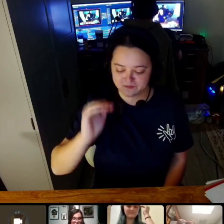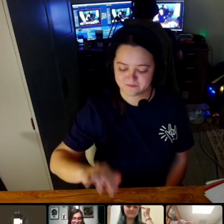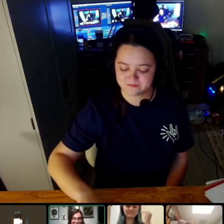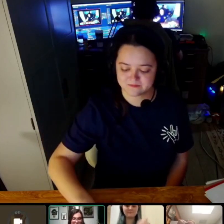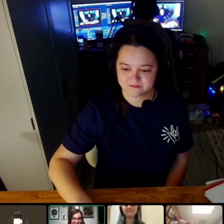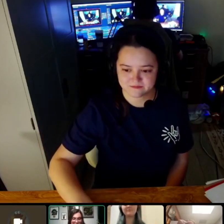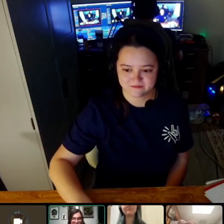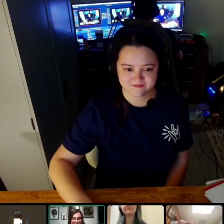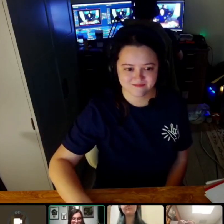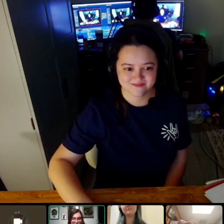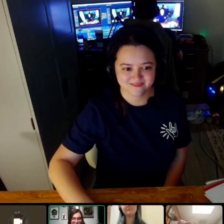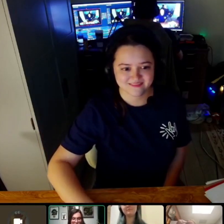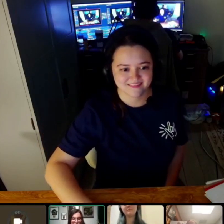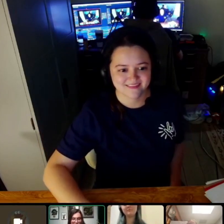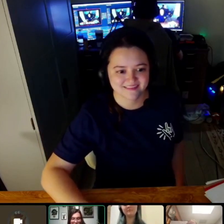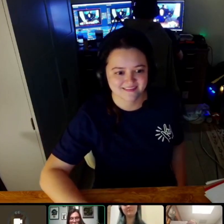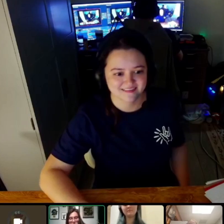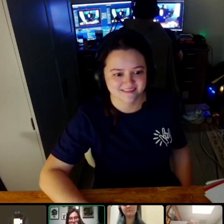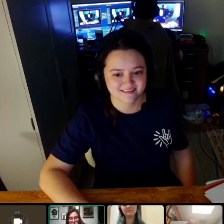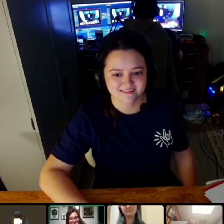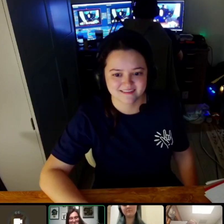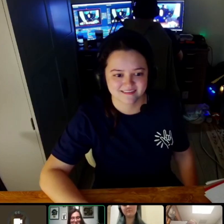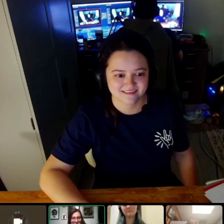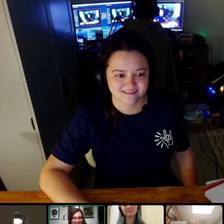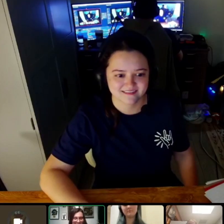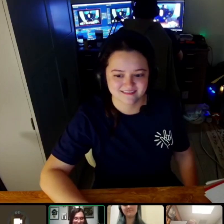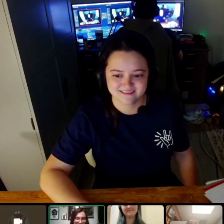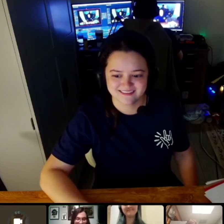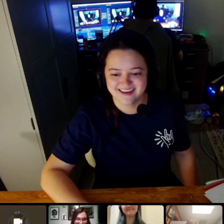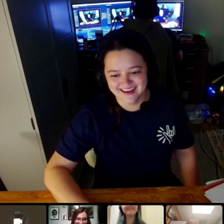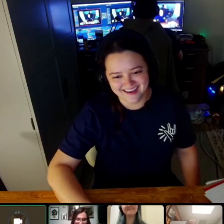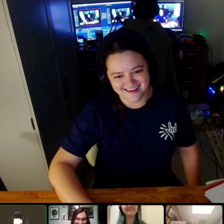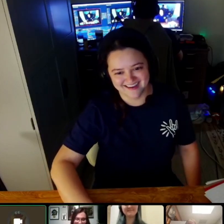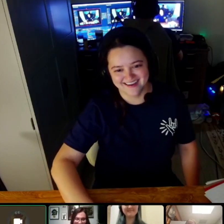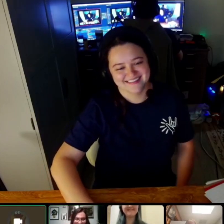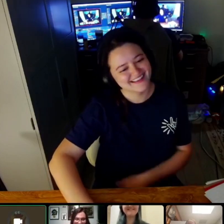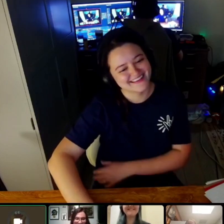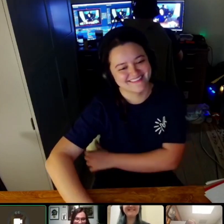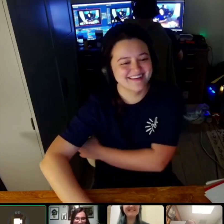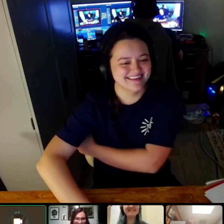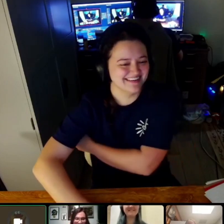I was gonna say that was a good picture of Homer Simpson for forget. Thank you.